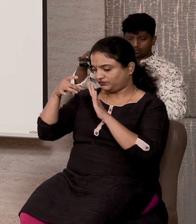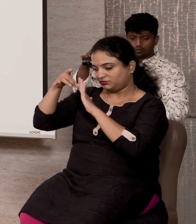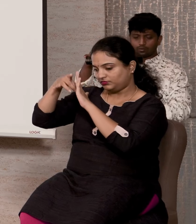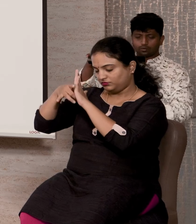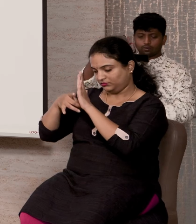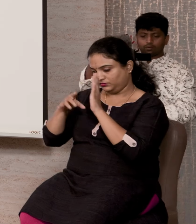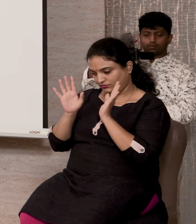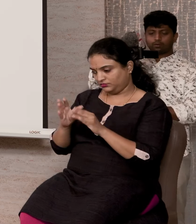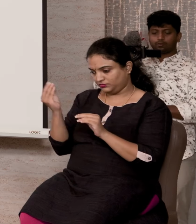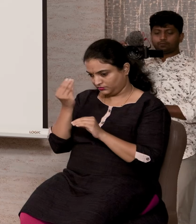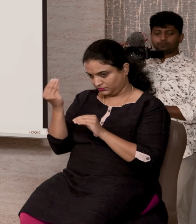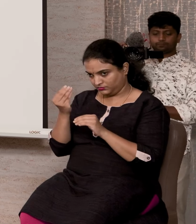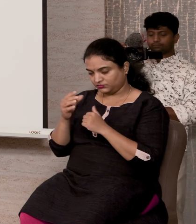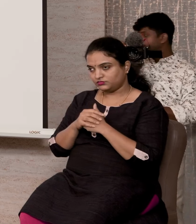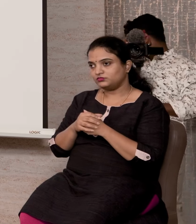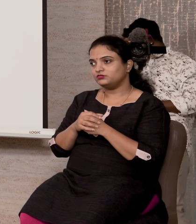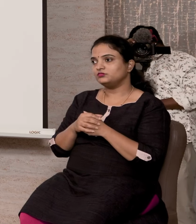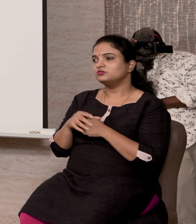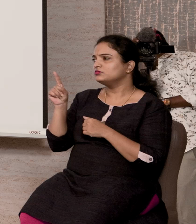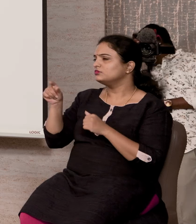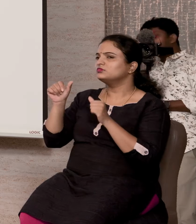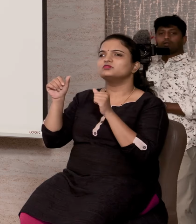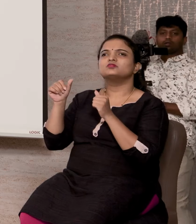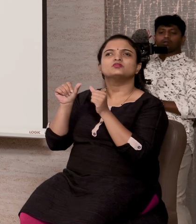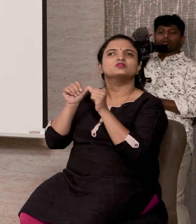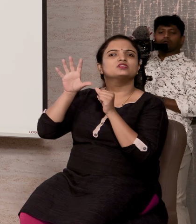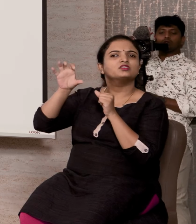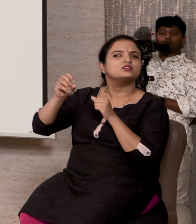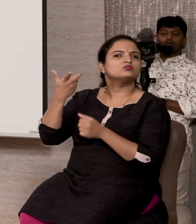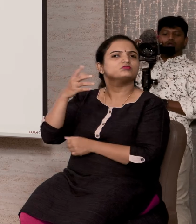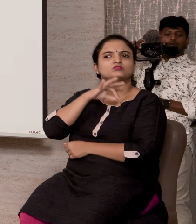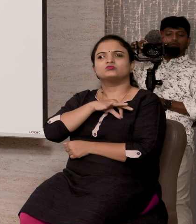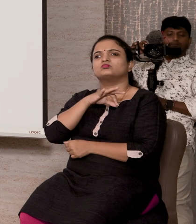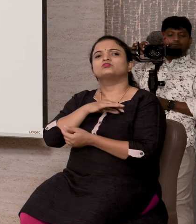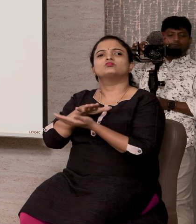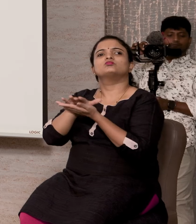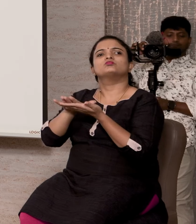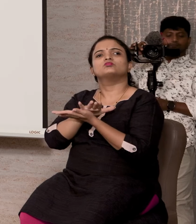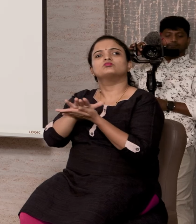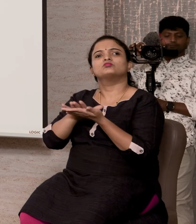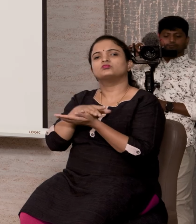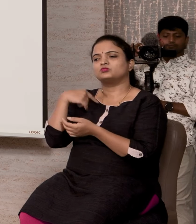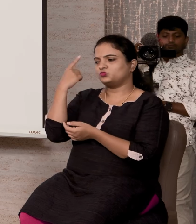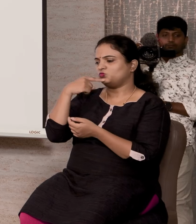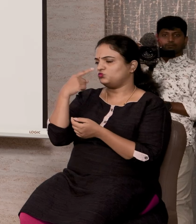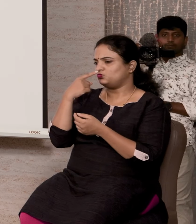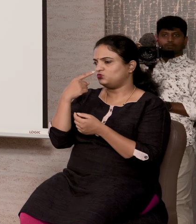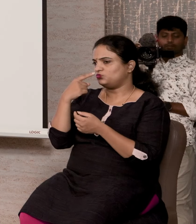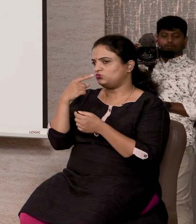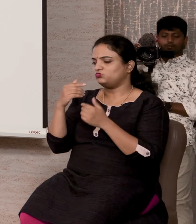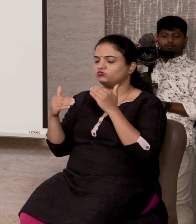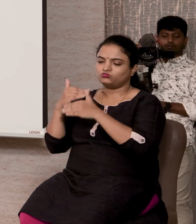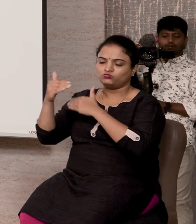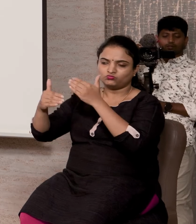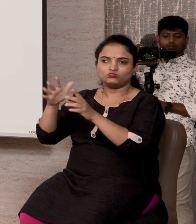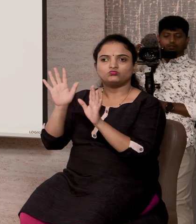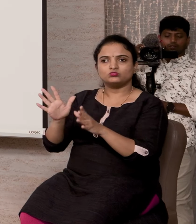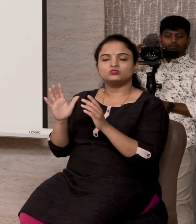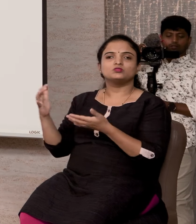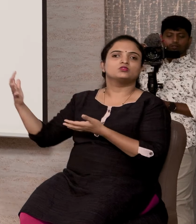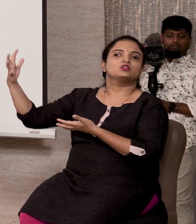problem a little bit, right? So Teach Access is a non-profit organization in the US who conduct constant surveys